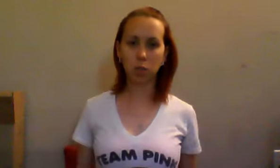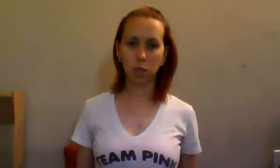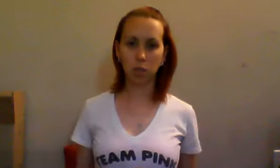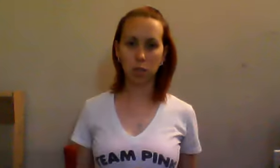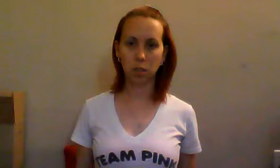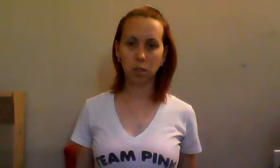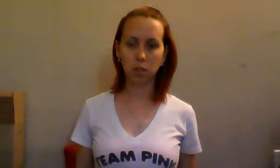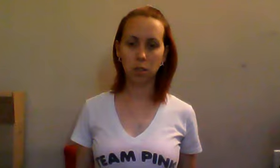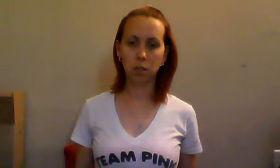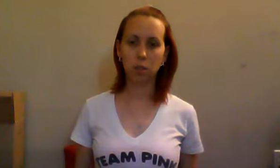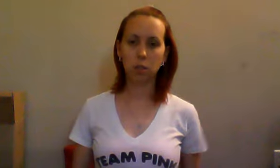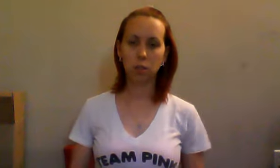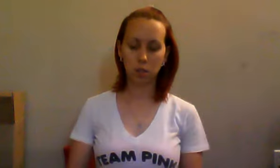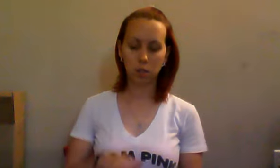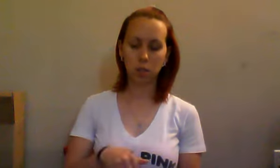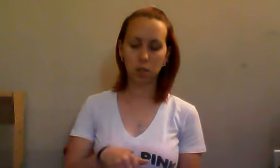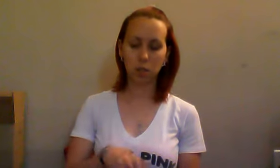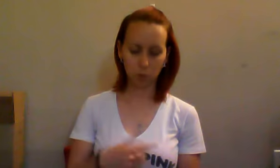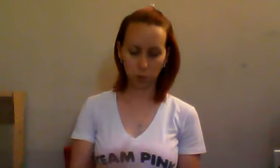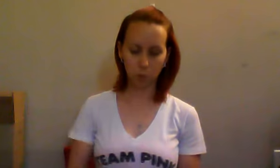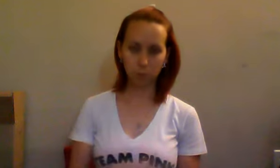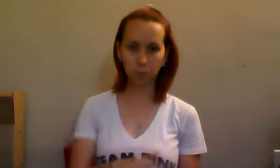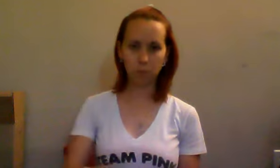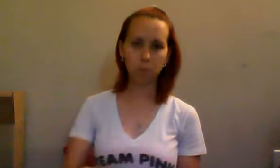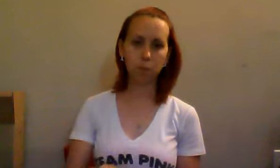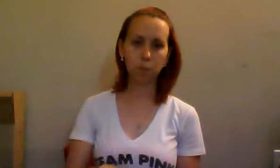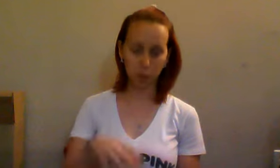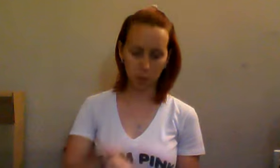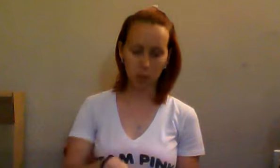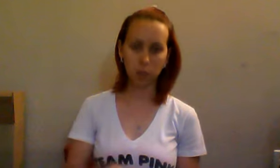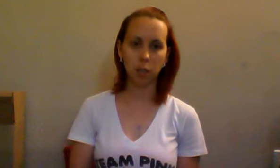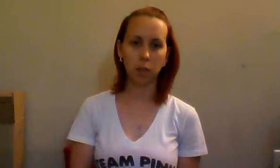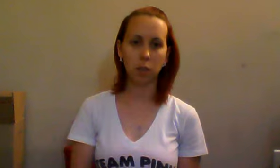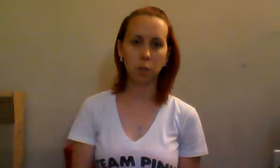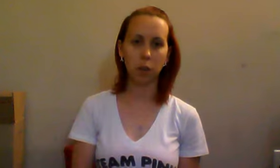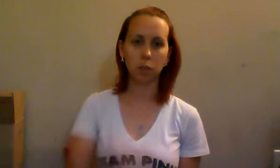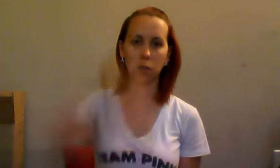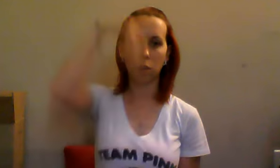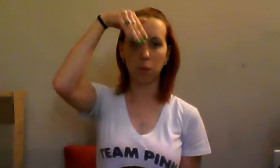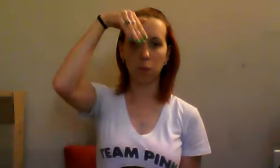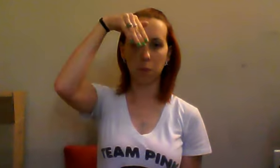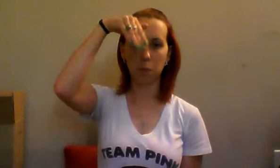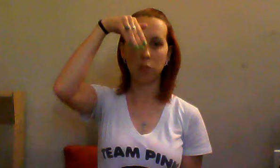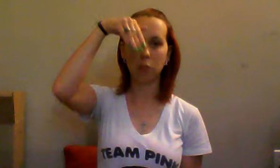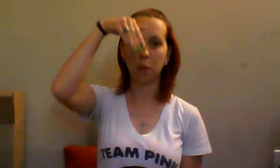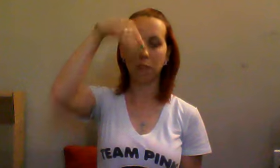student. And full, my hands are down here, but I would go all the way up maybe to about my